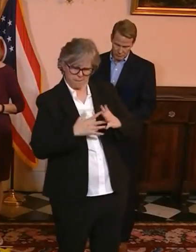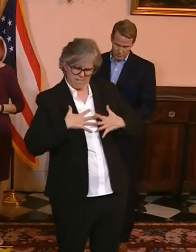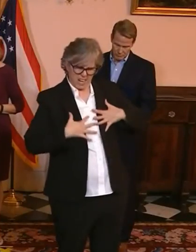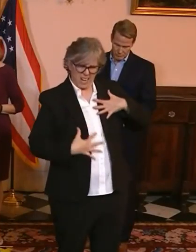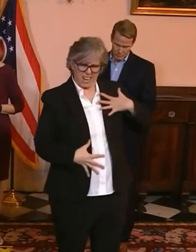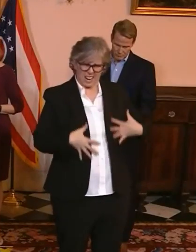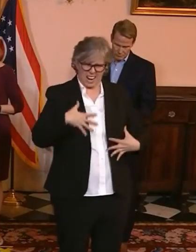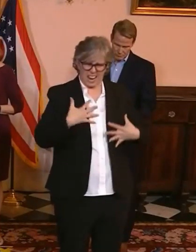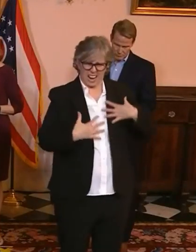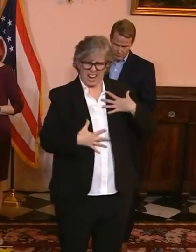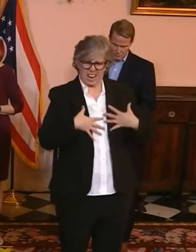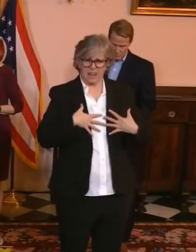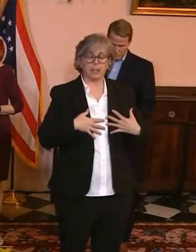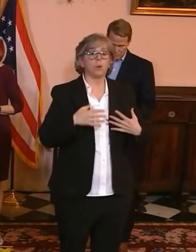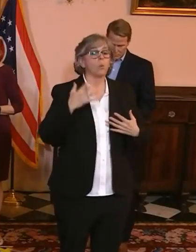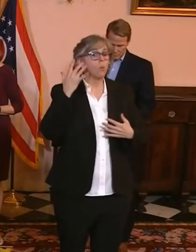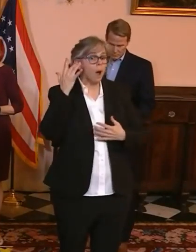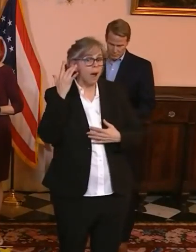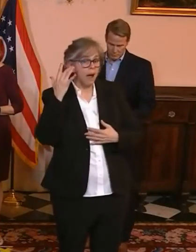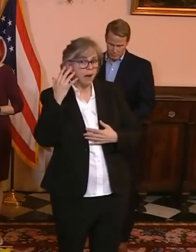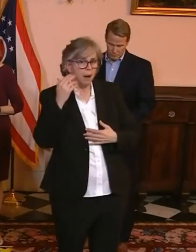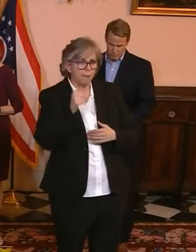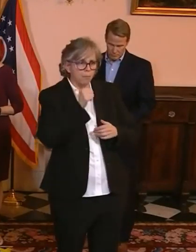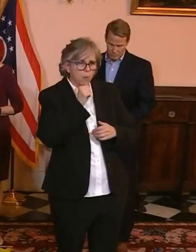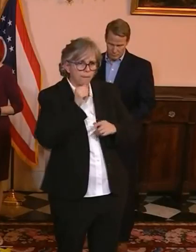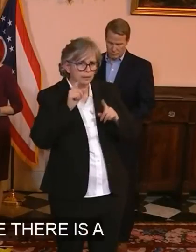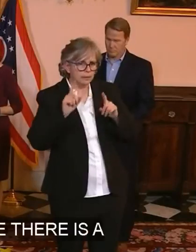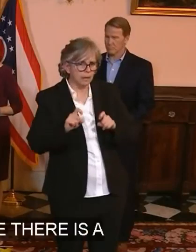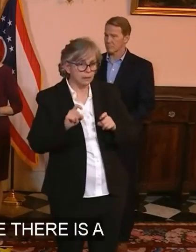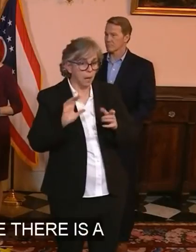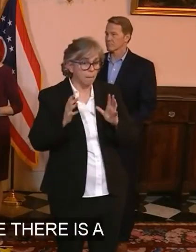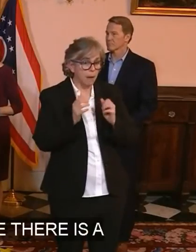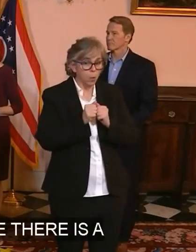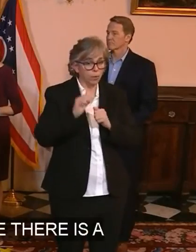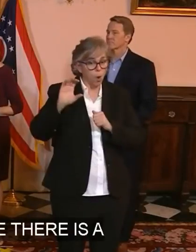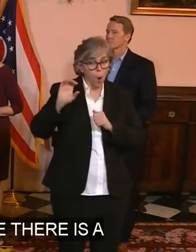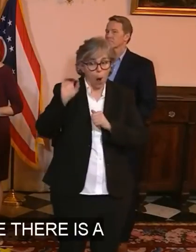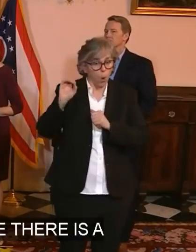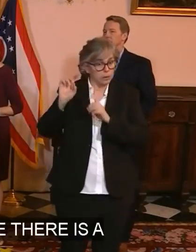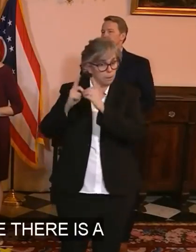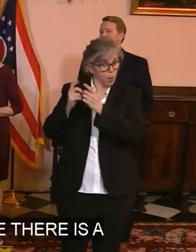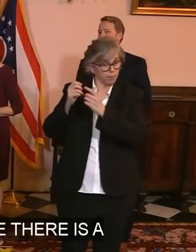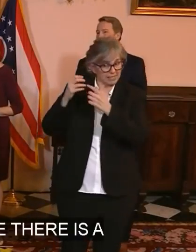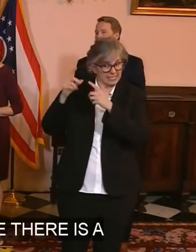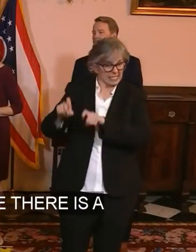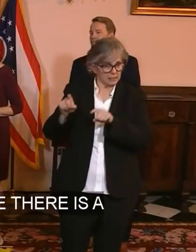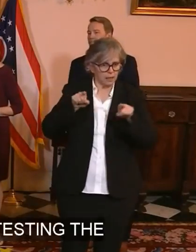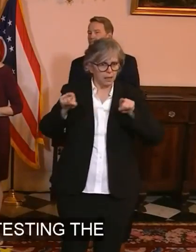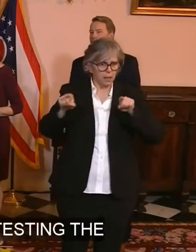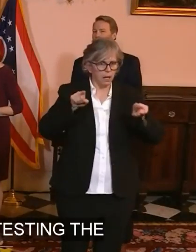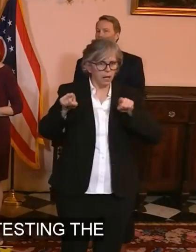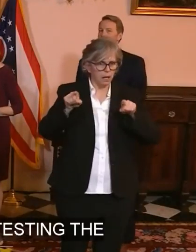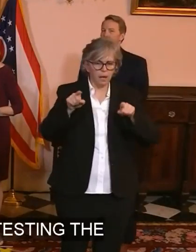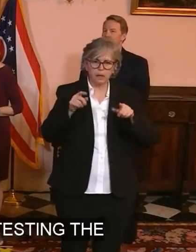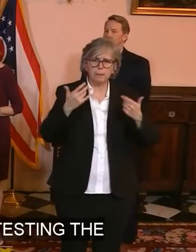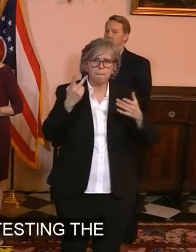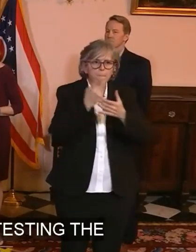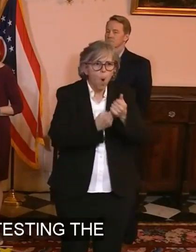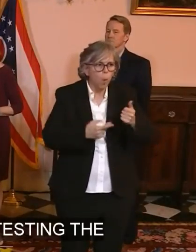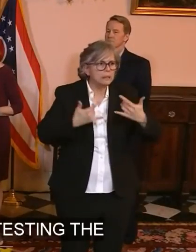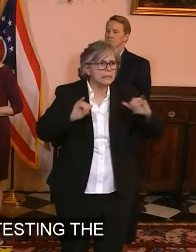even the private testers are testing the areas that are most under pressure right now, Washington, the New Yorks,